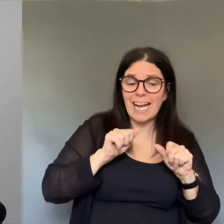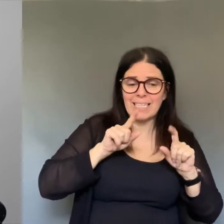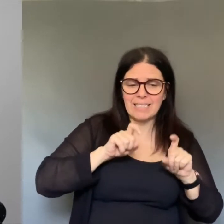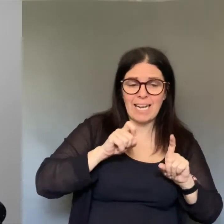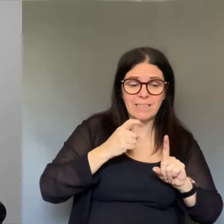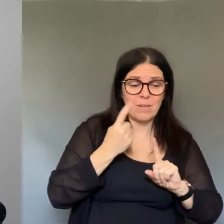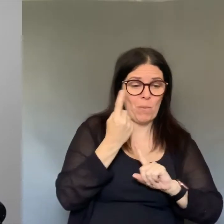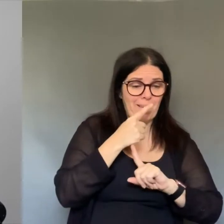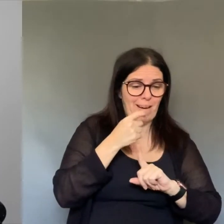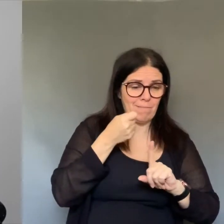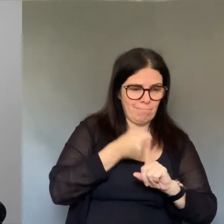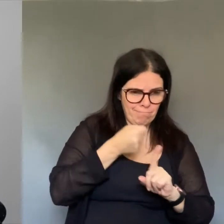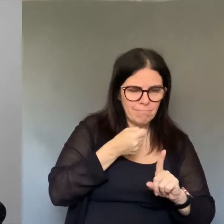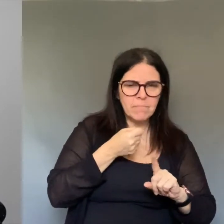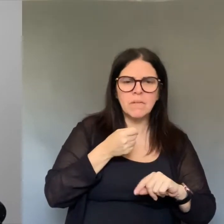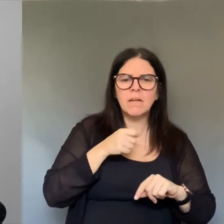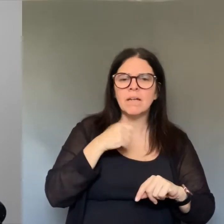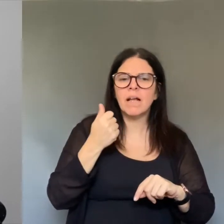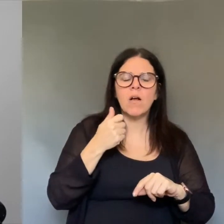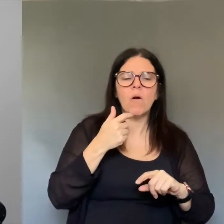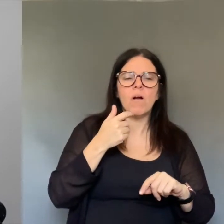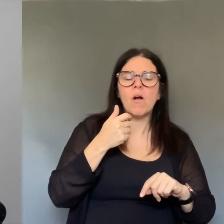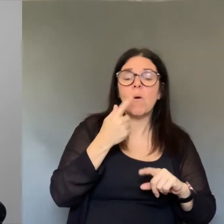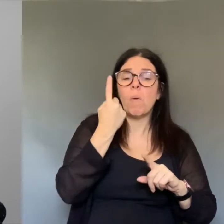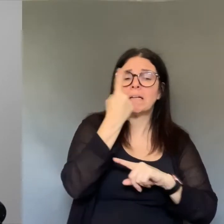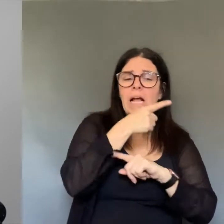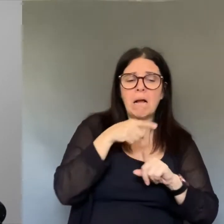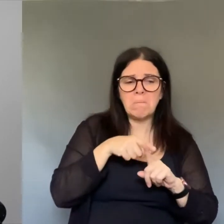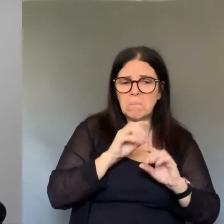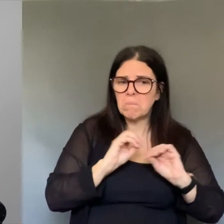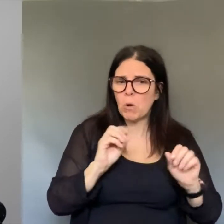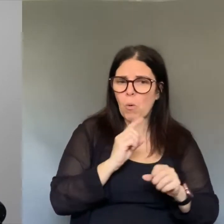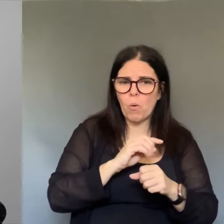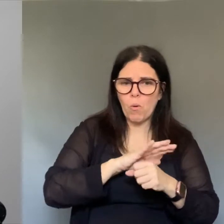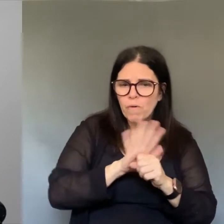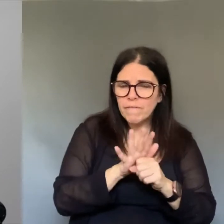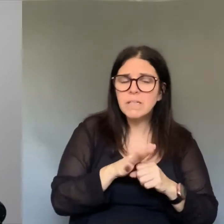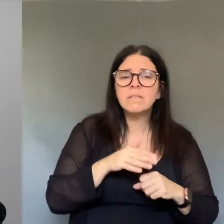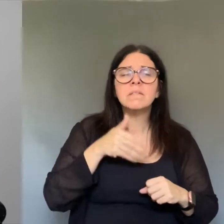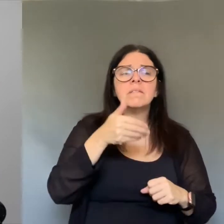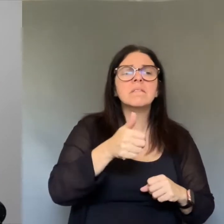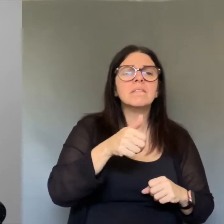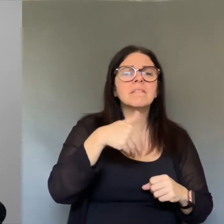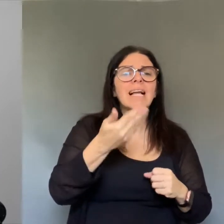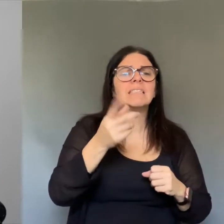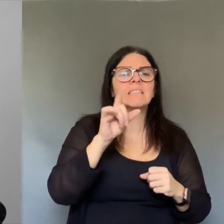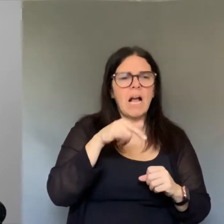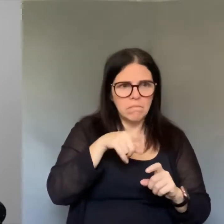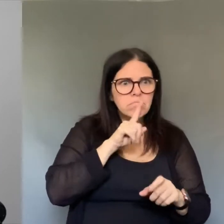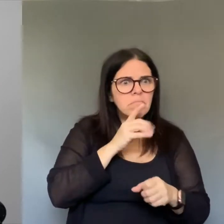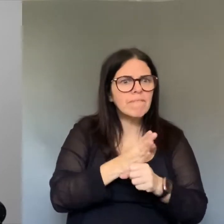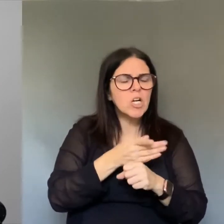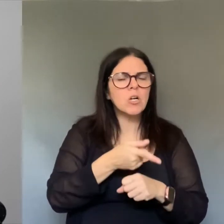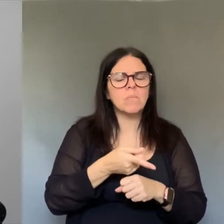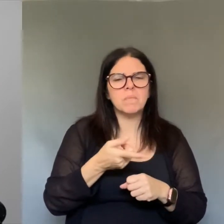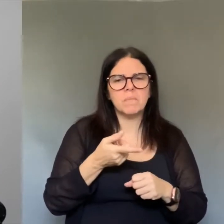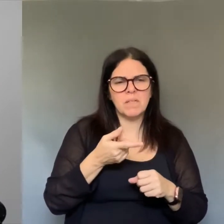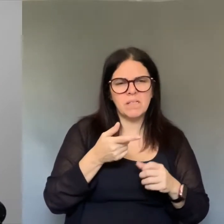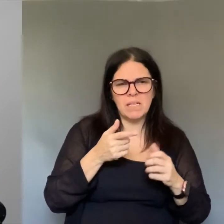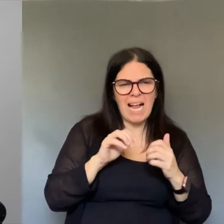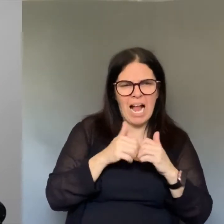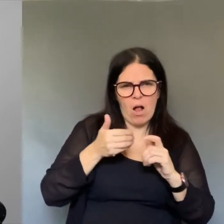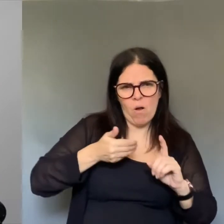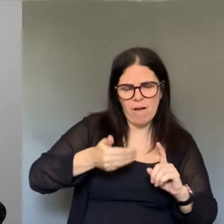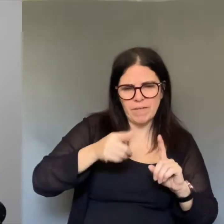care homes being tested? I know you've said in the past that you can test negative one day and positive the next. So as part of the strategy, how often do